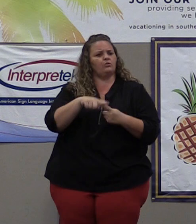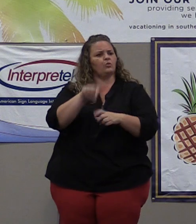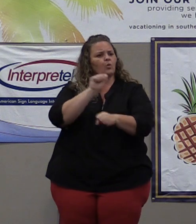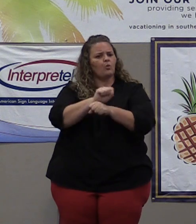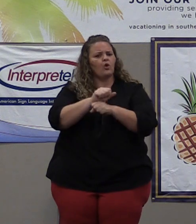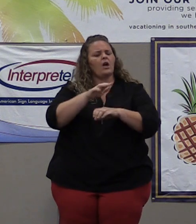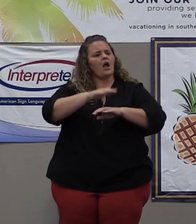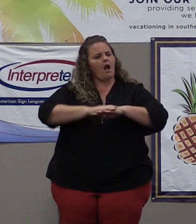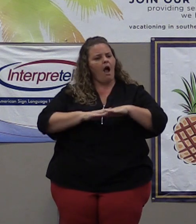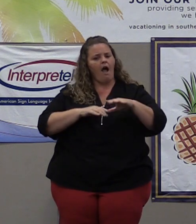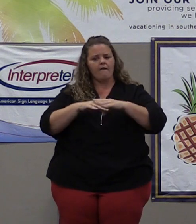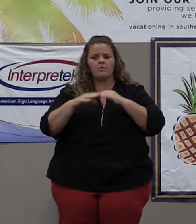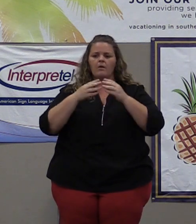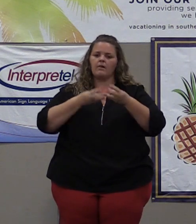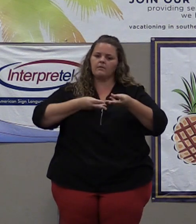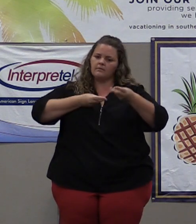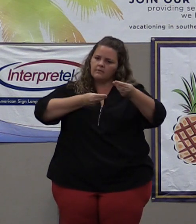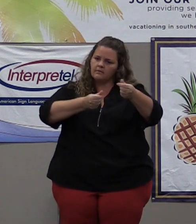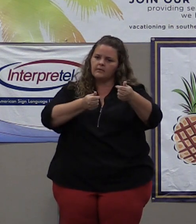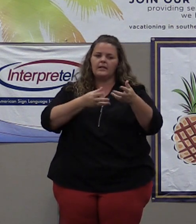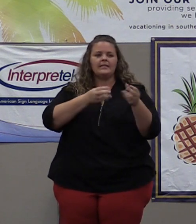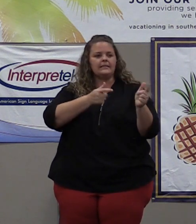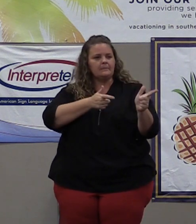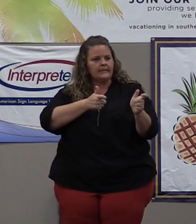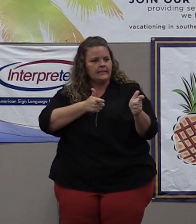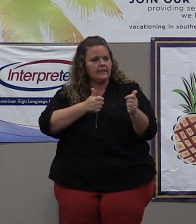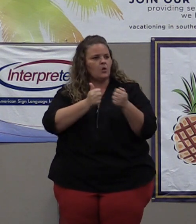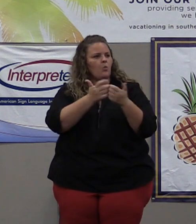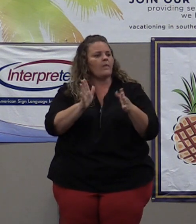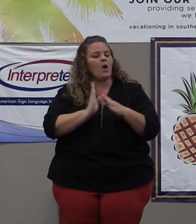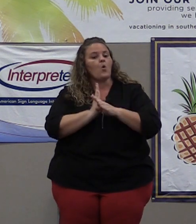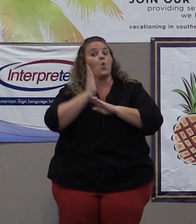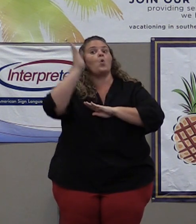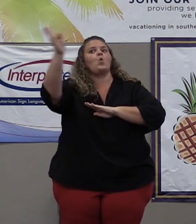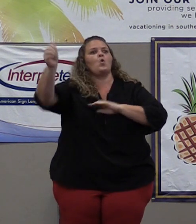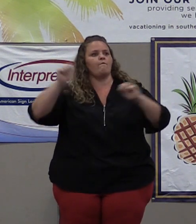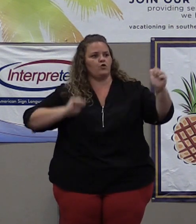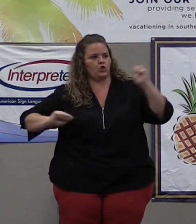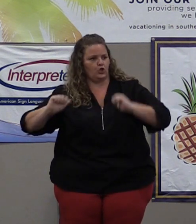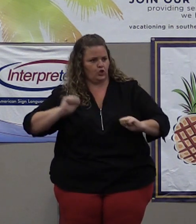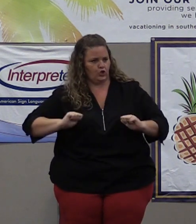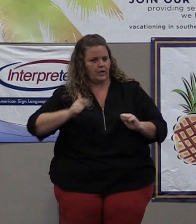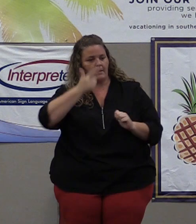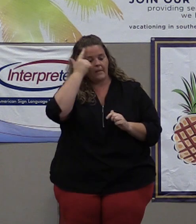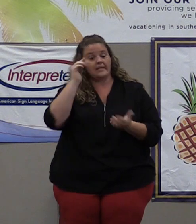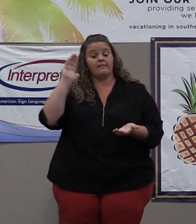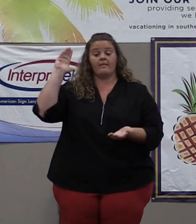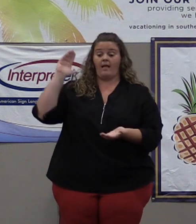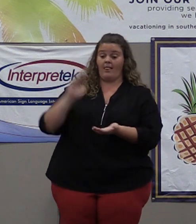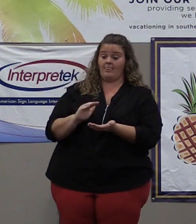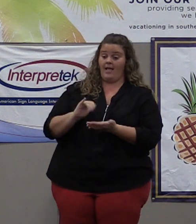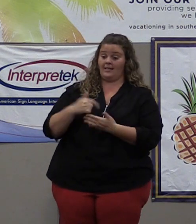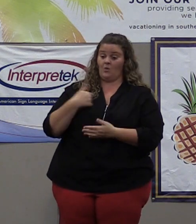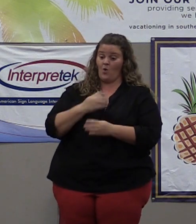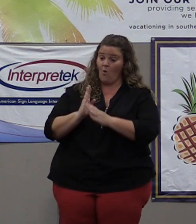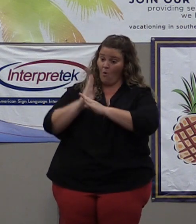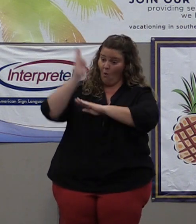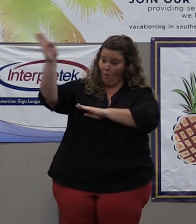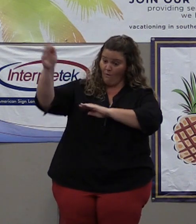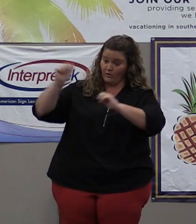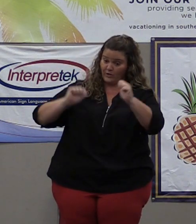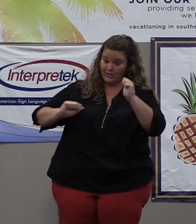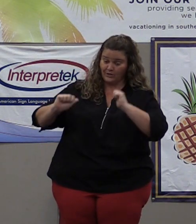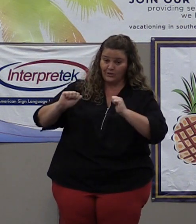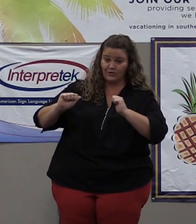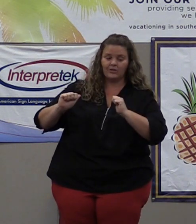at a comfortable rate, at a comfortable speed, without overexerting ourselves. Because the less that we overexert